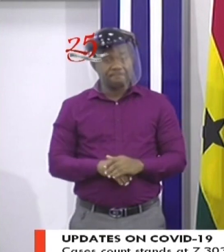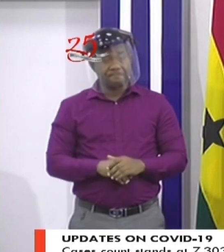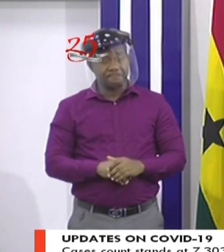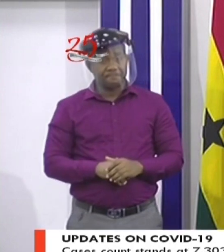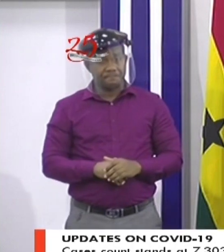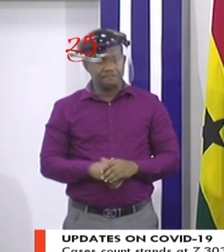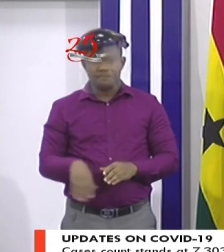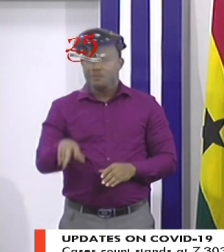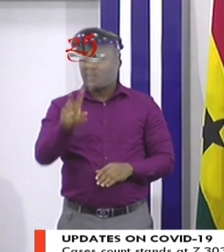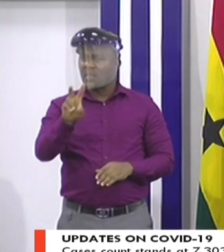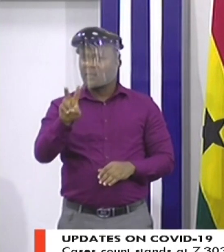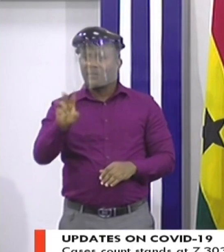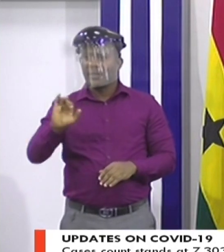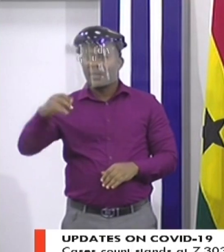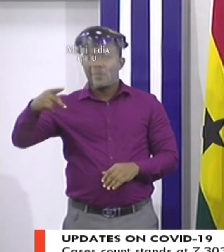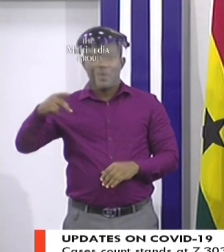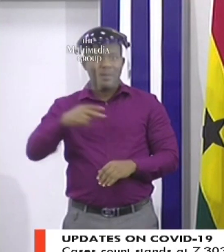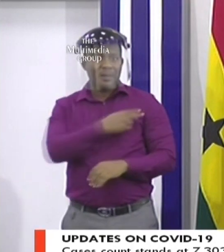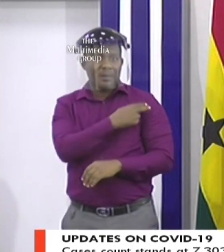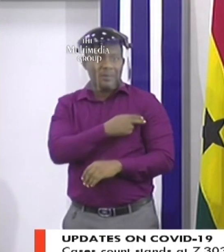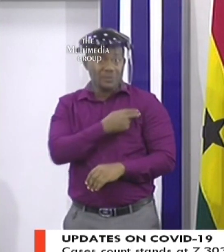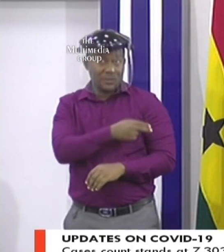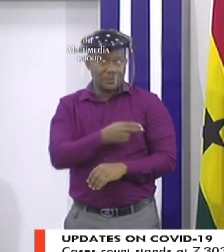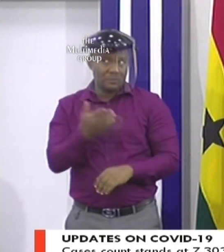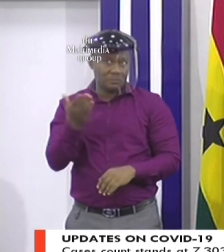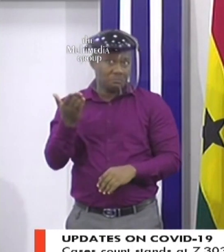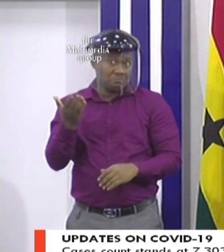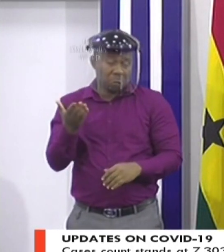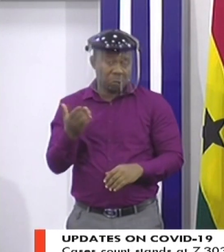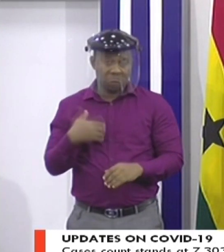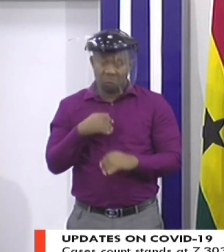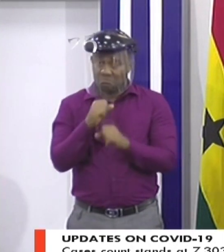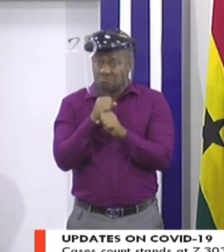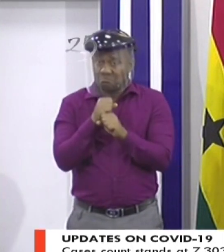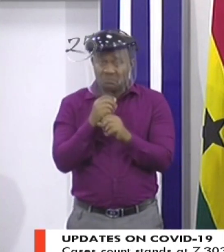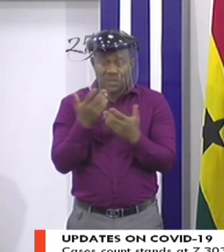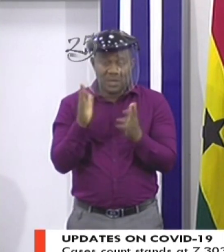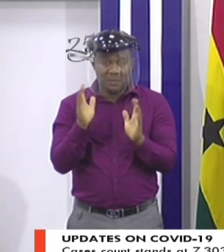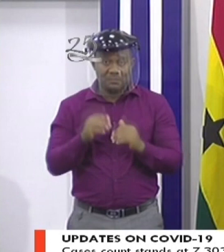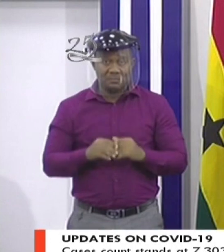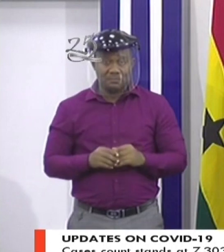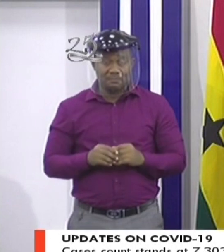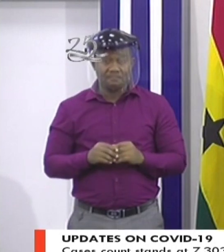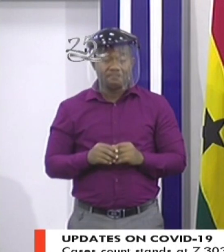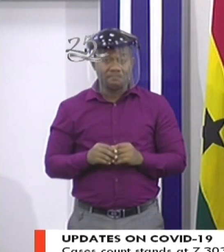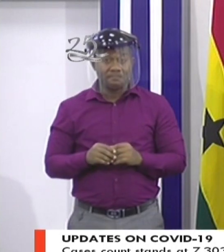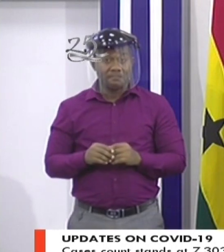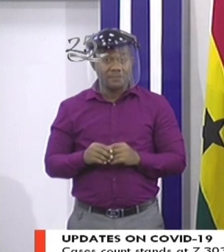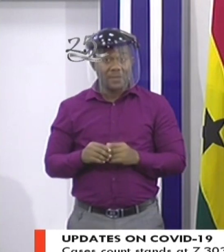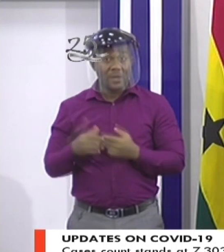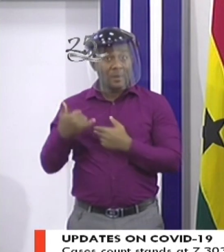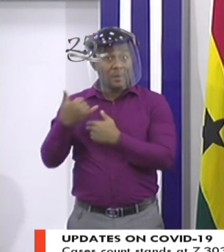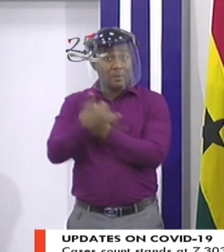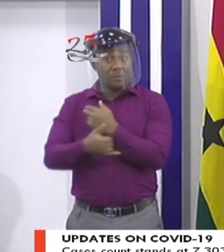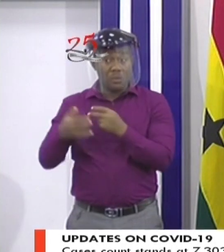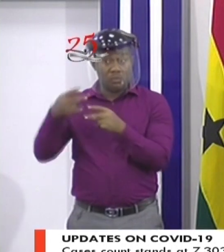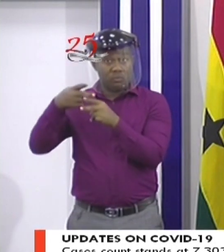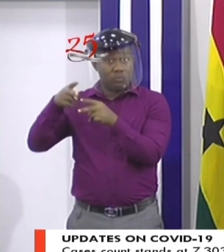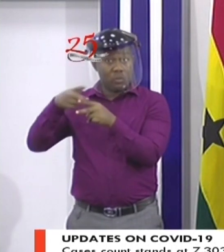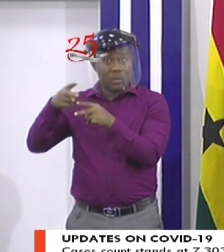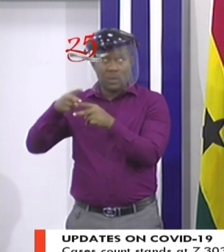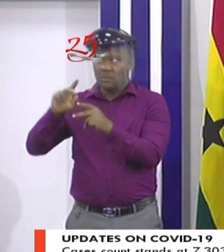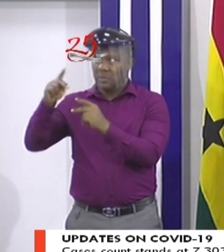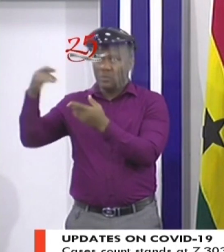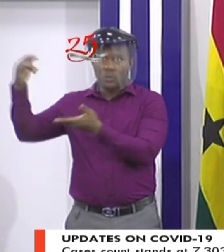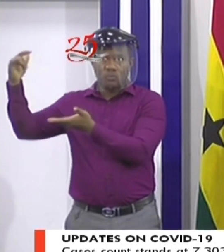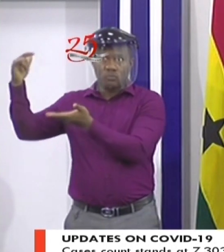Hospital, I have not much information on that. The people that came from Kuwait, we are following up with the lab. They haven't finished